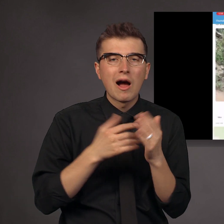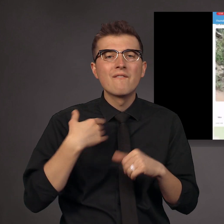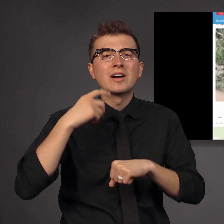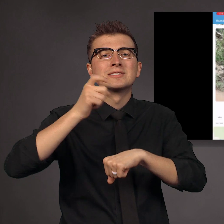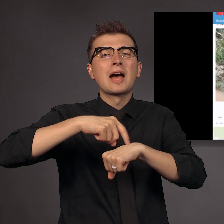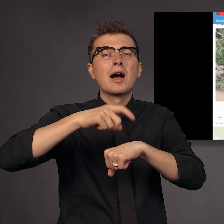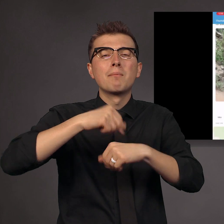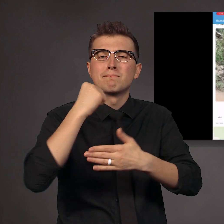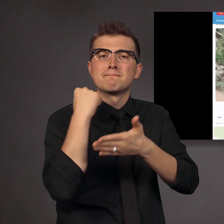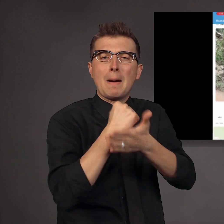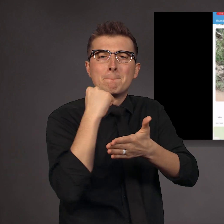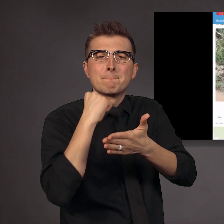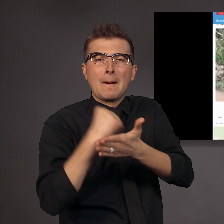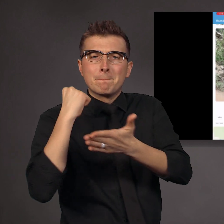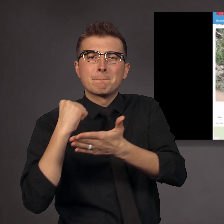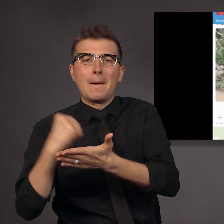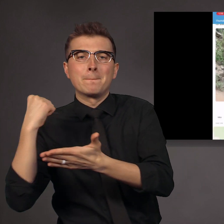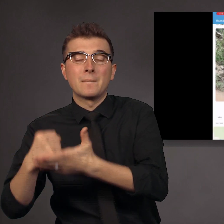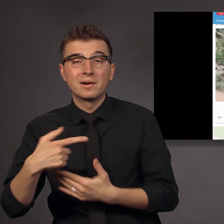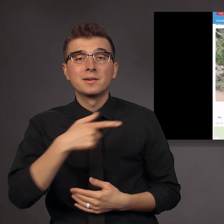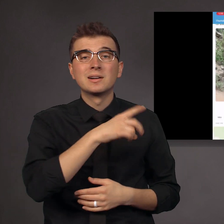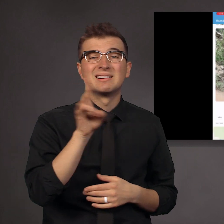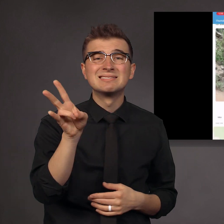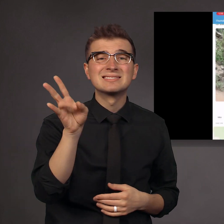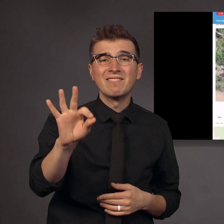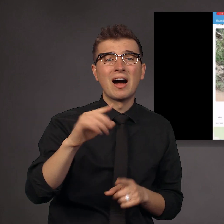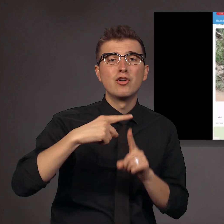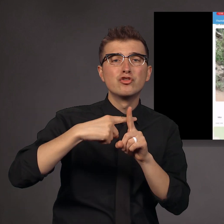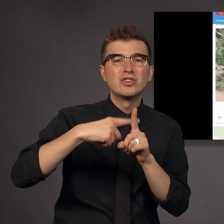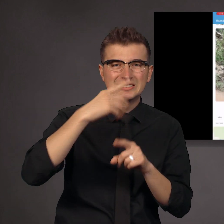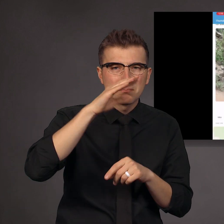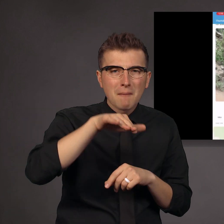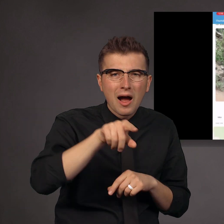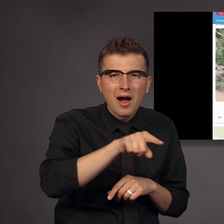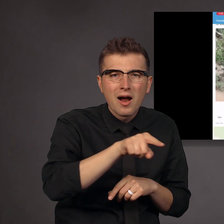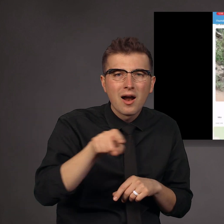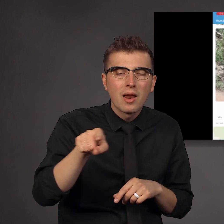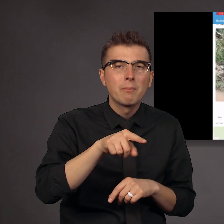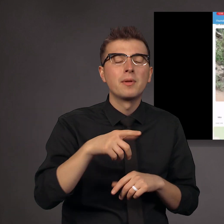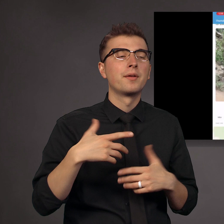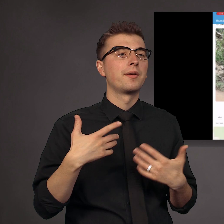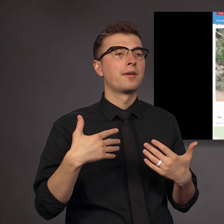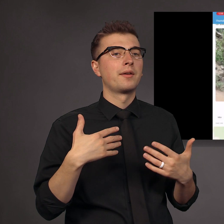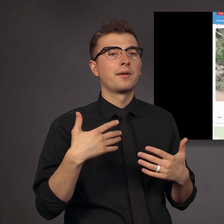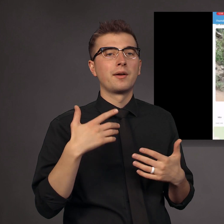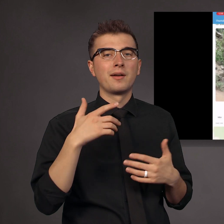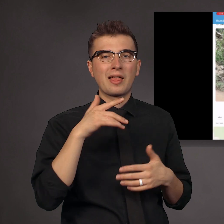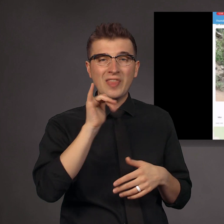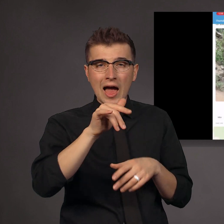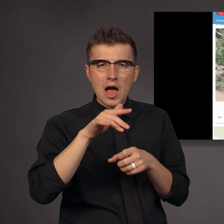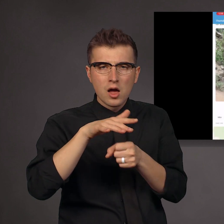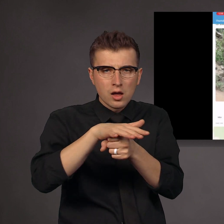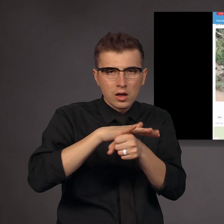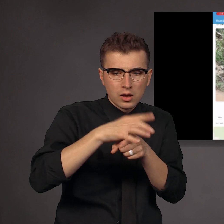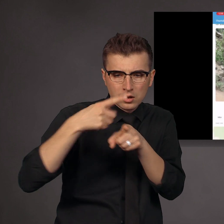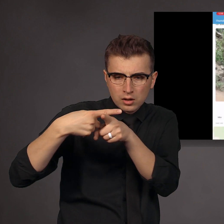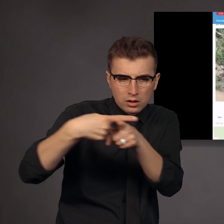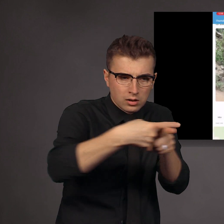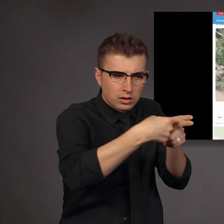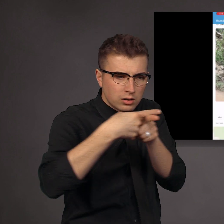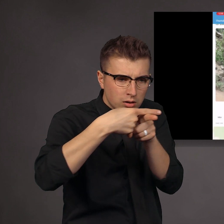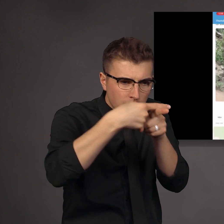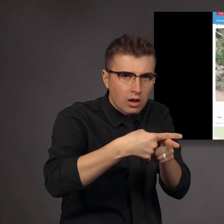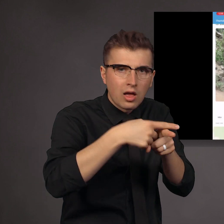timestamps. You also get, in this case, it was 79 degrees. You can see at the very bottom there. It was where it was, the Uinta Wasatch